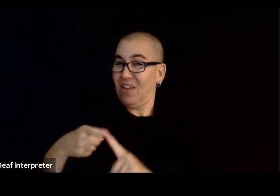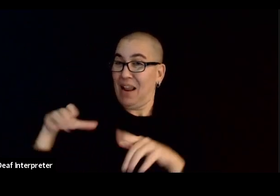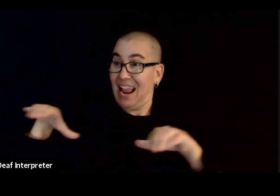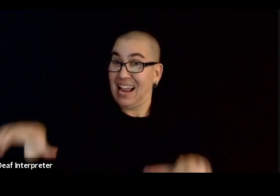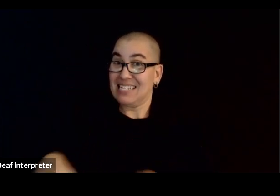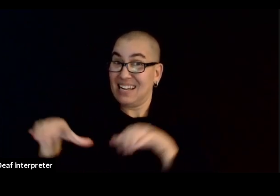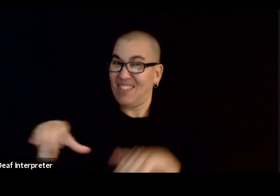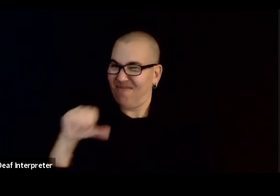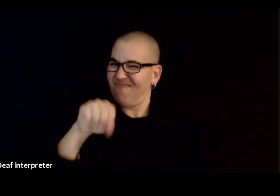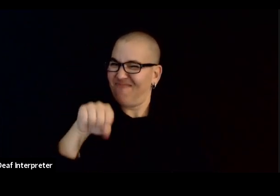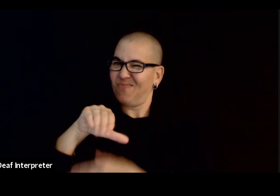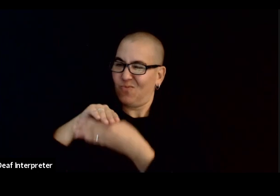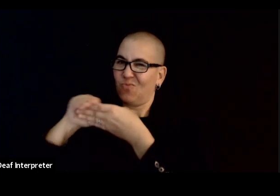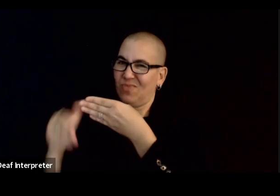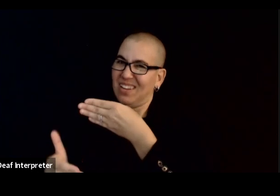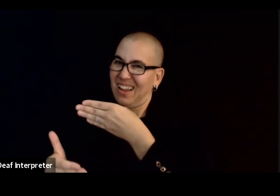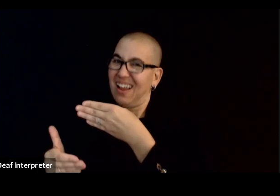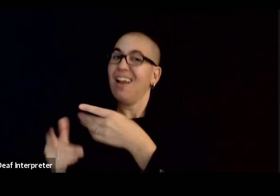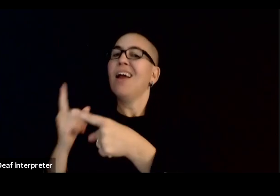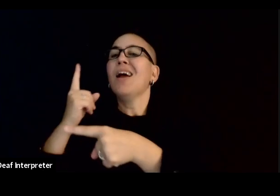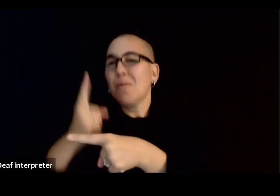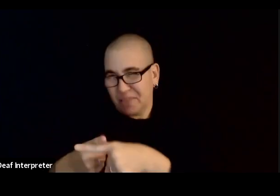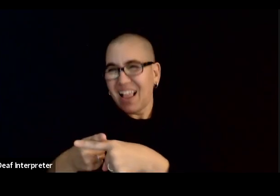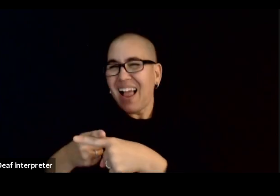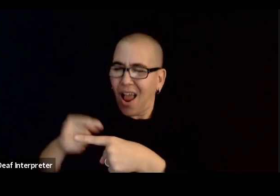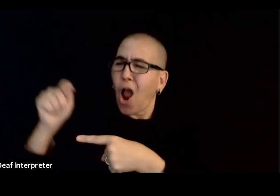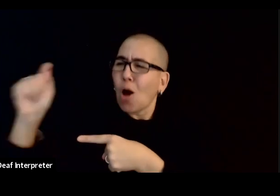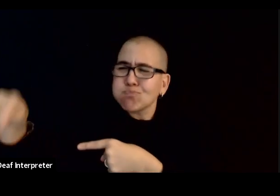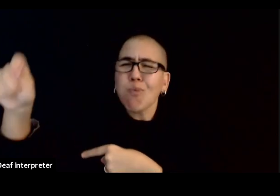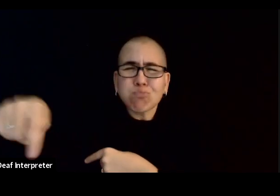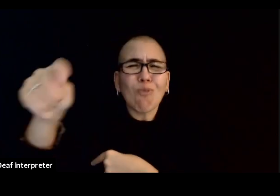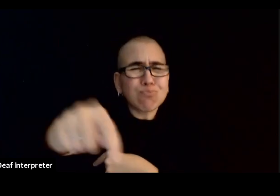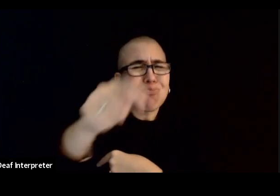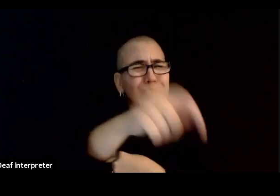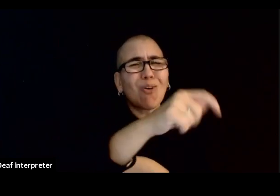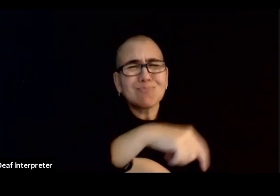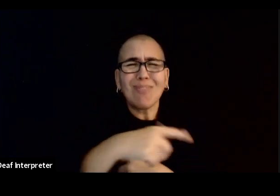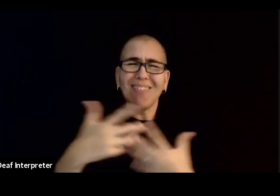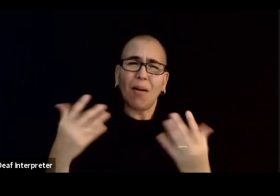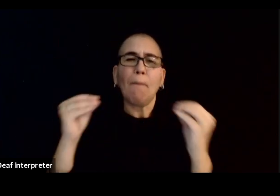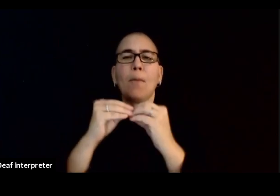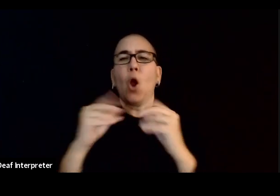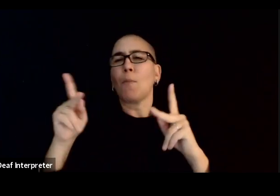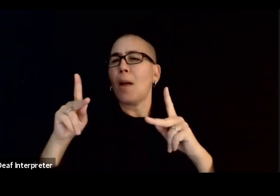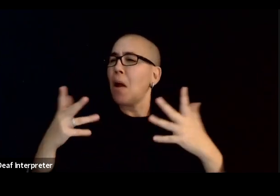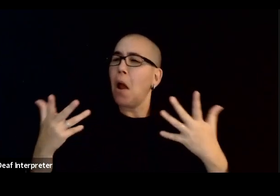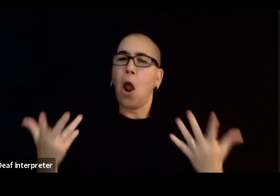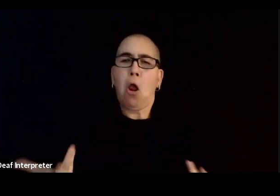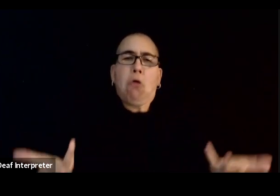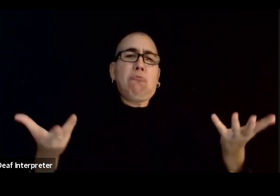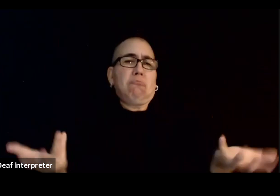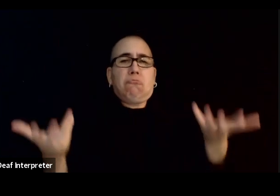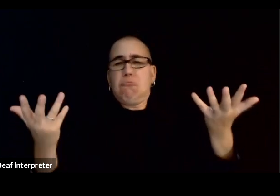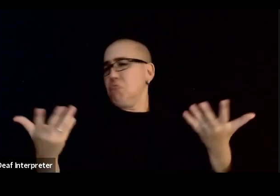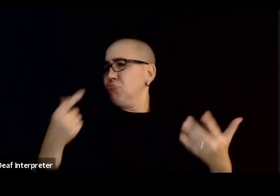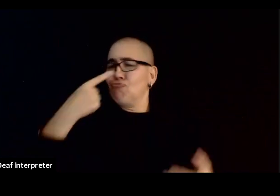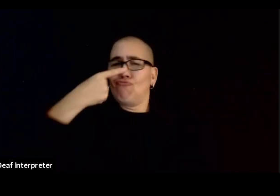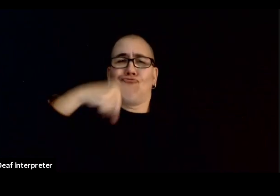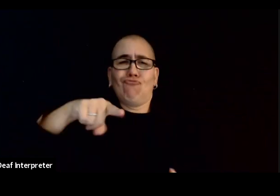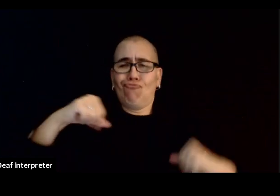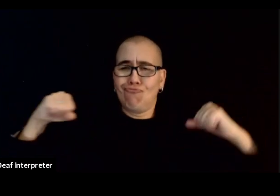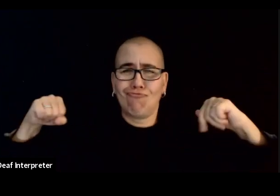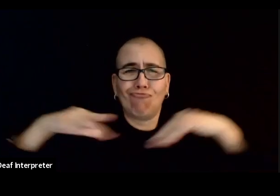general movement among the population to more and more activities that don't